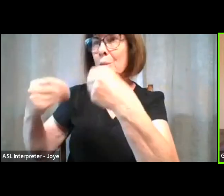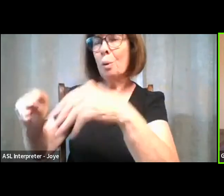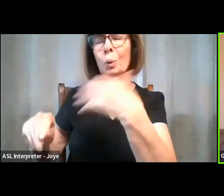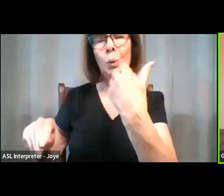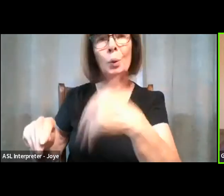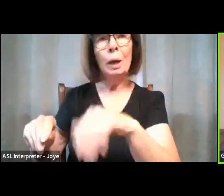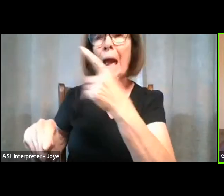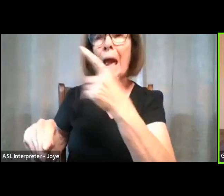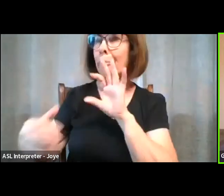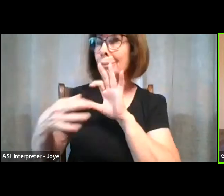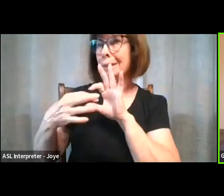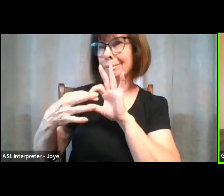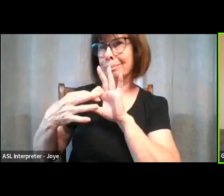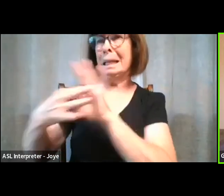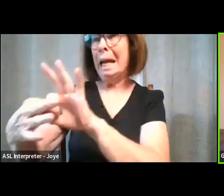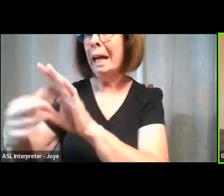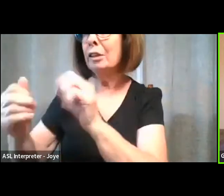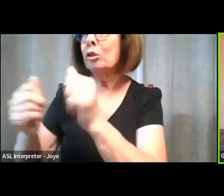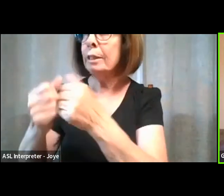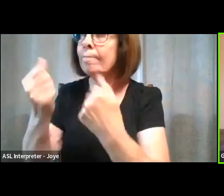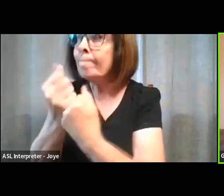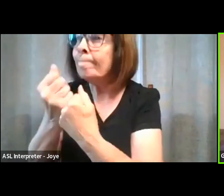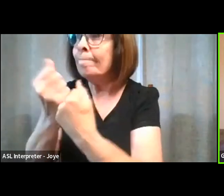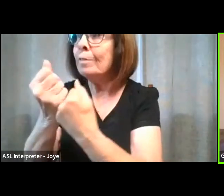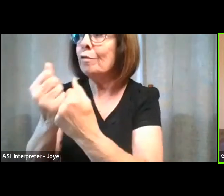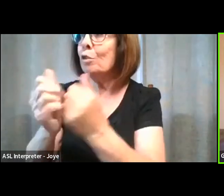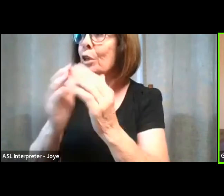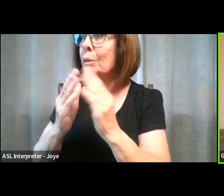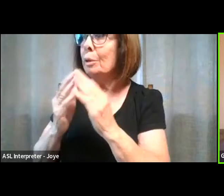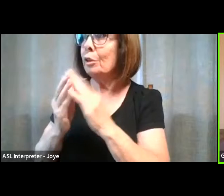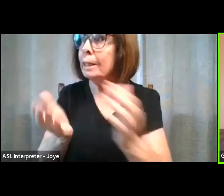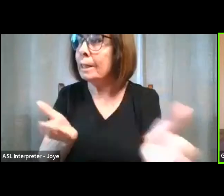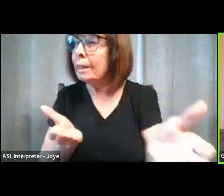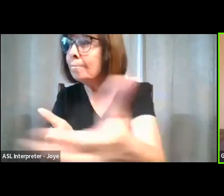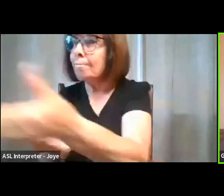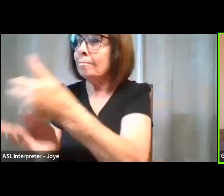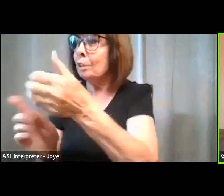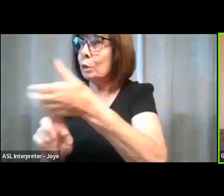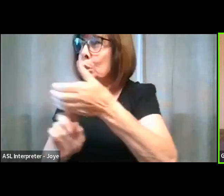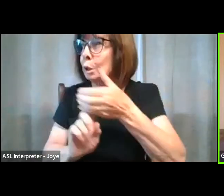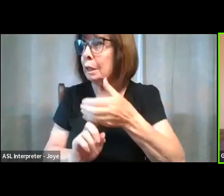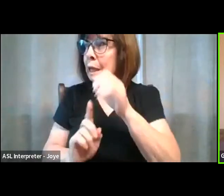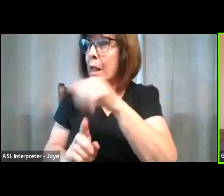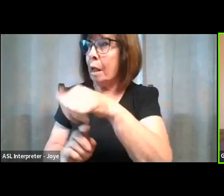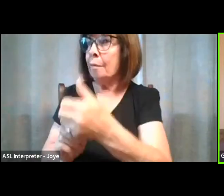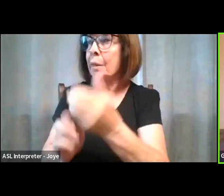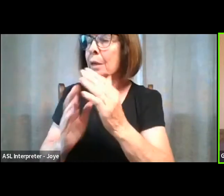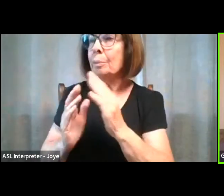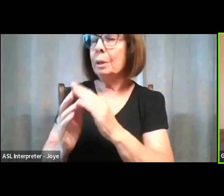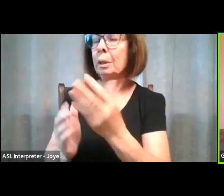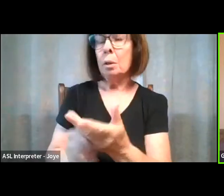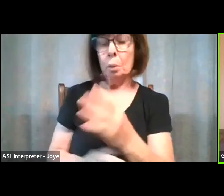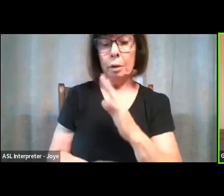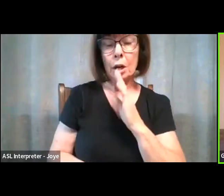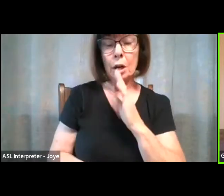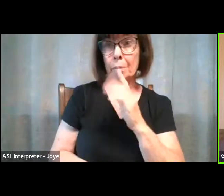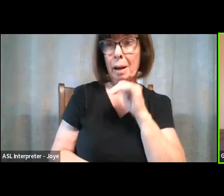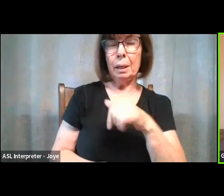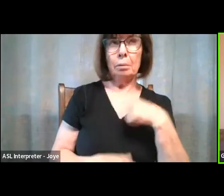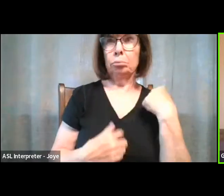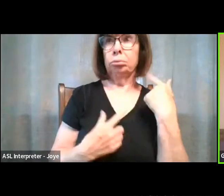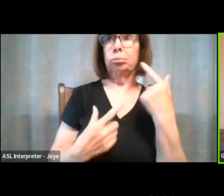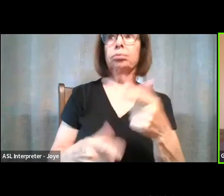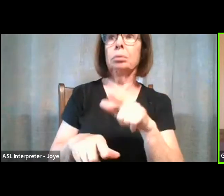with regards to the solidarity of community engagement. Have been mentioning this for a long time, that from